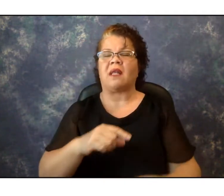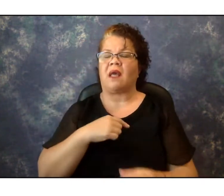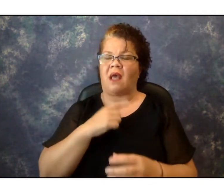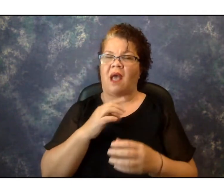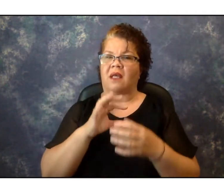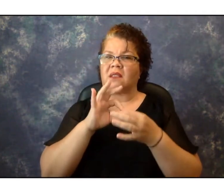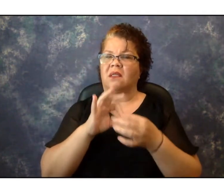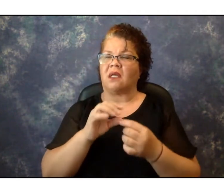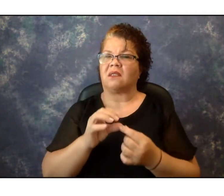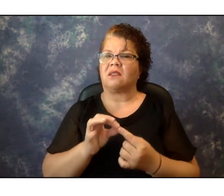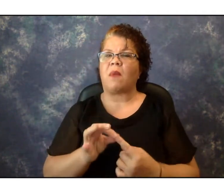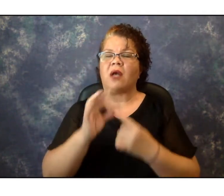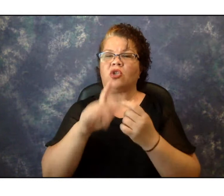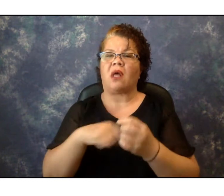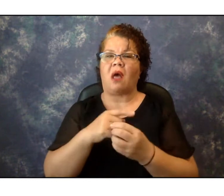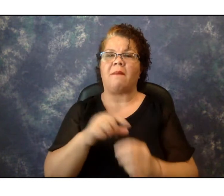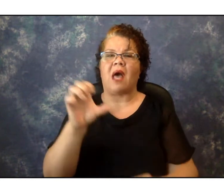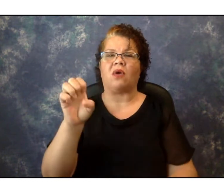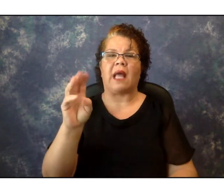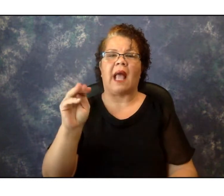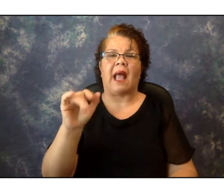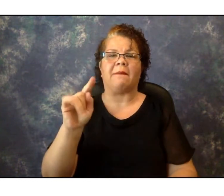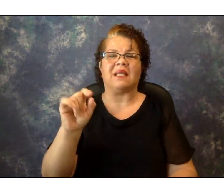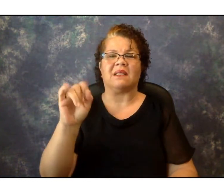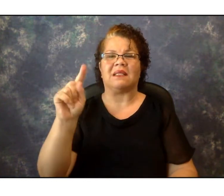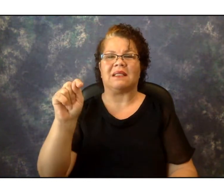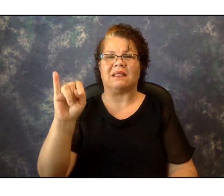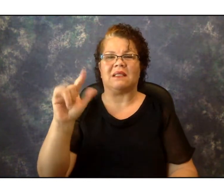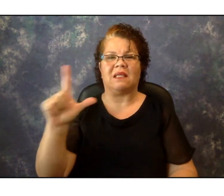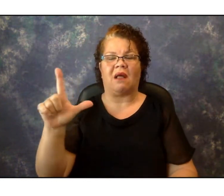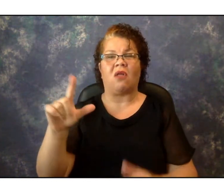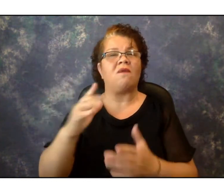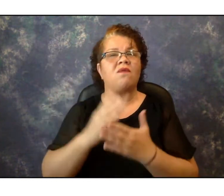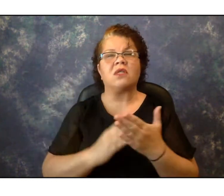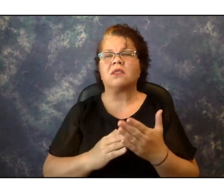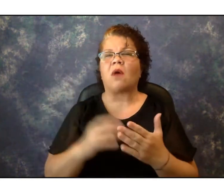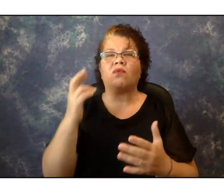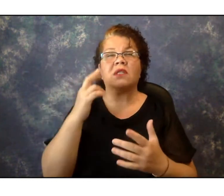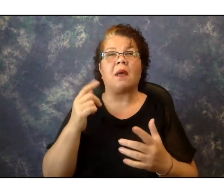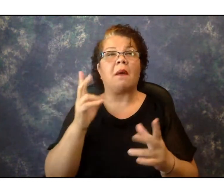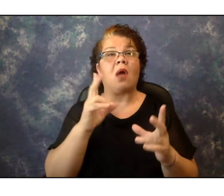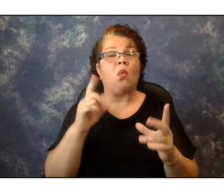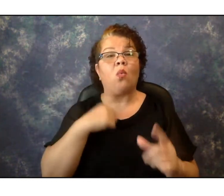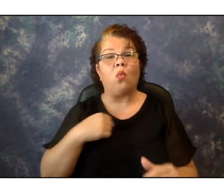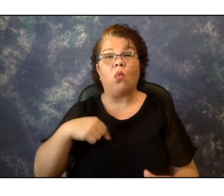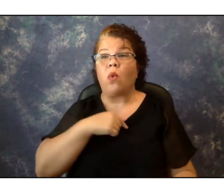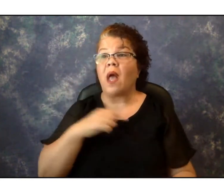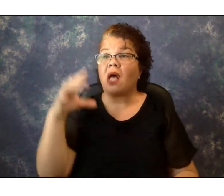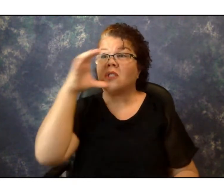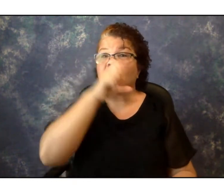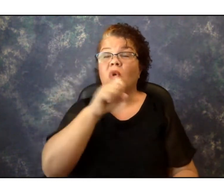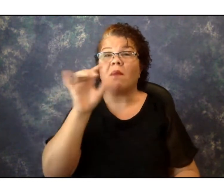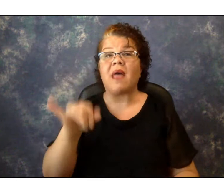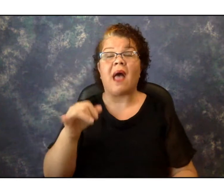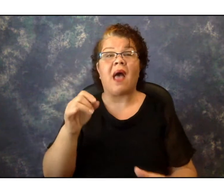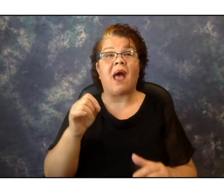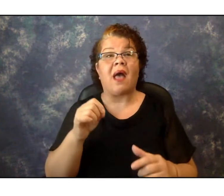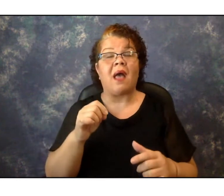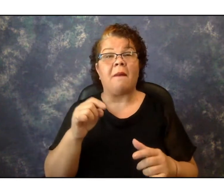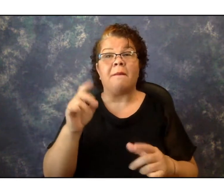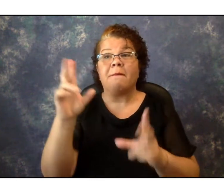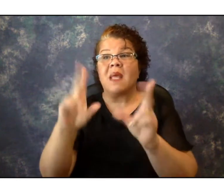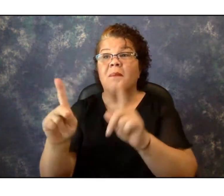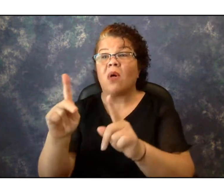poem, that we kind of assume that somehow the folks who said Emmett Till said something to the woman